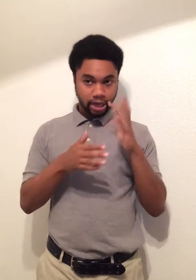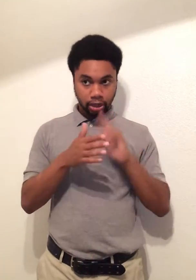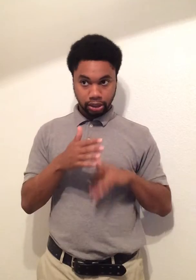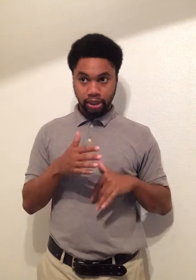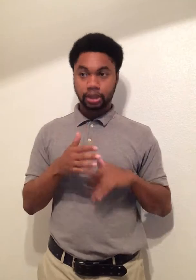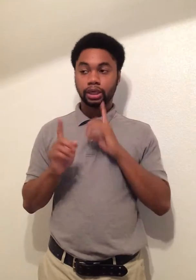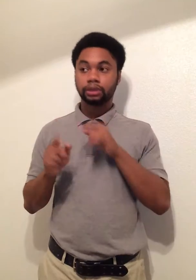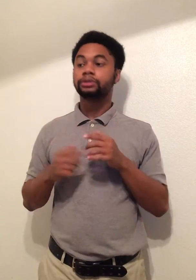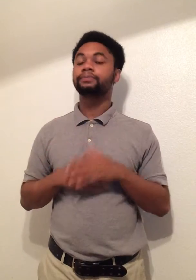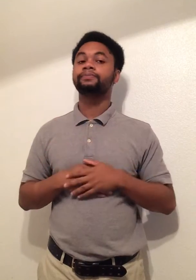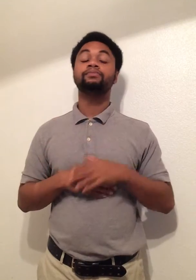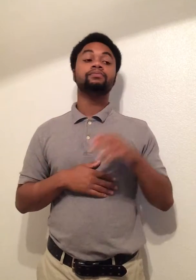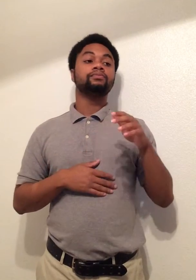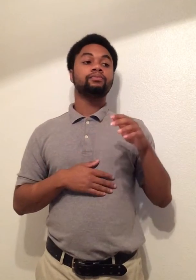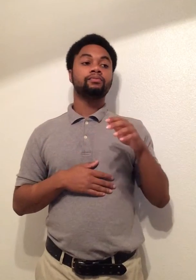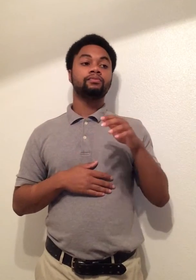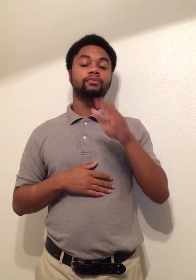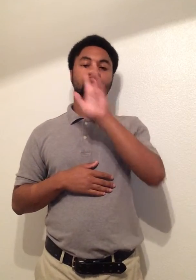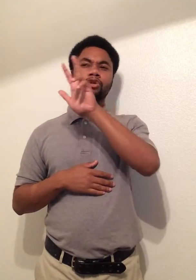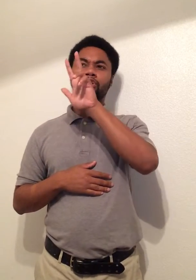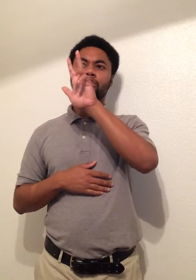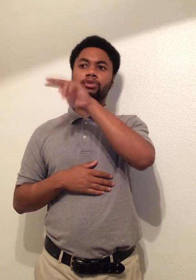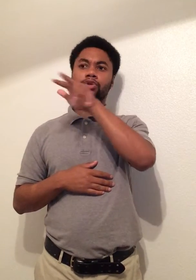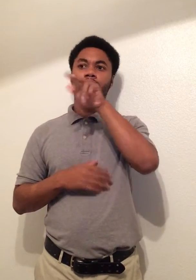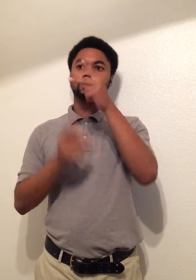33 times 21 times 6.